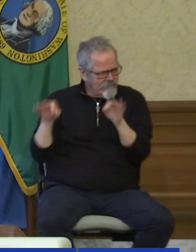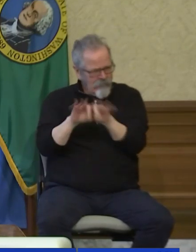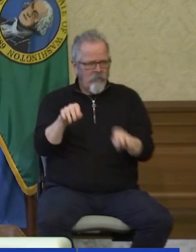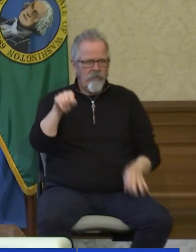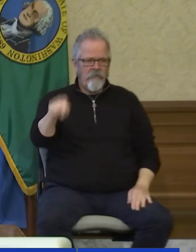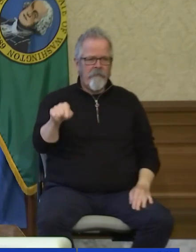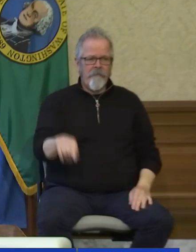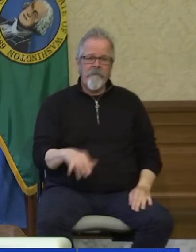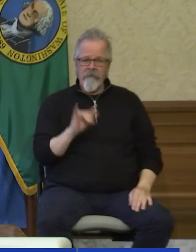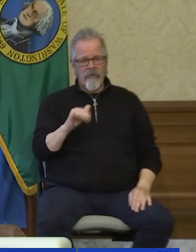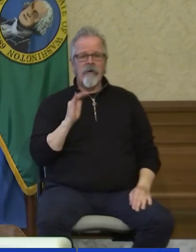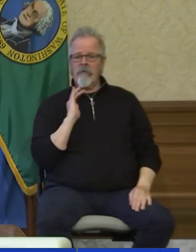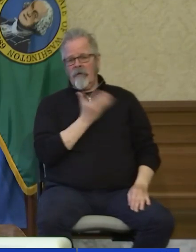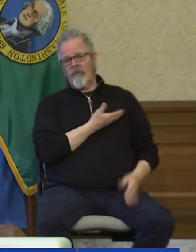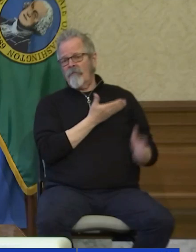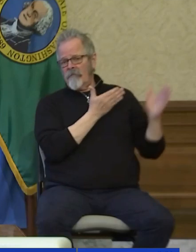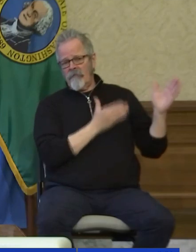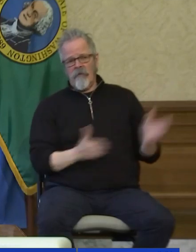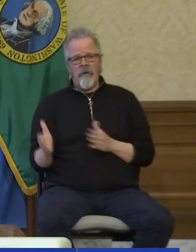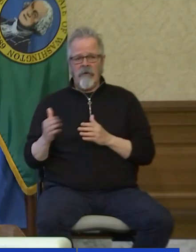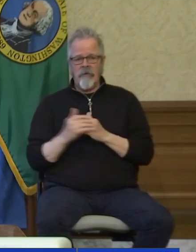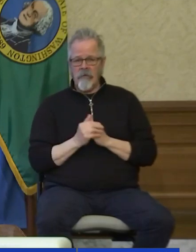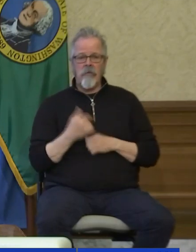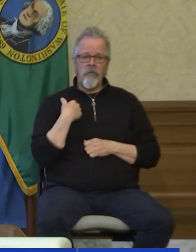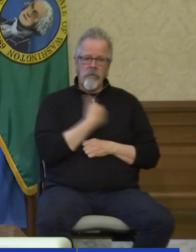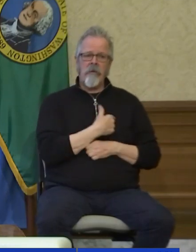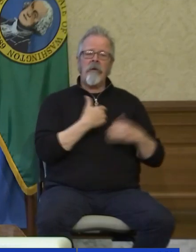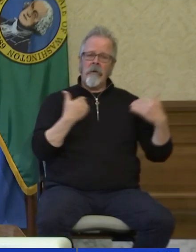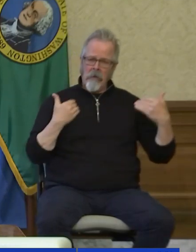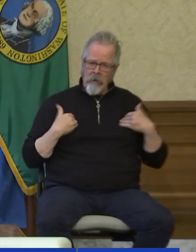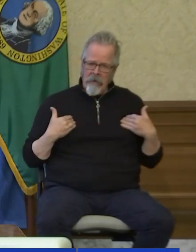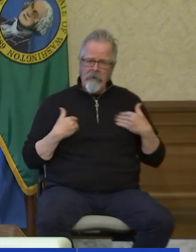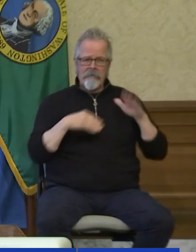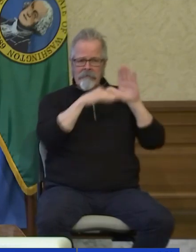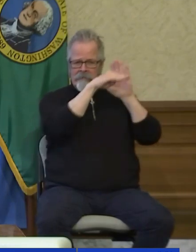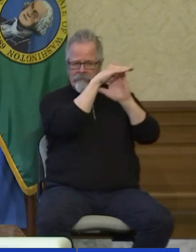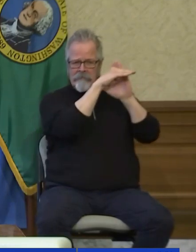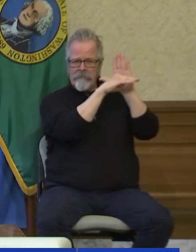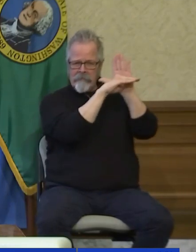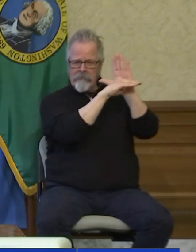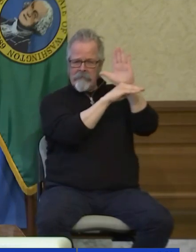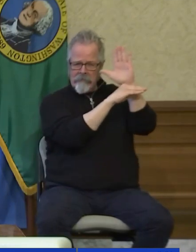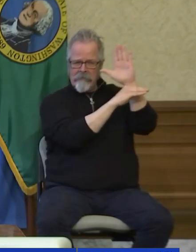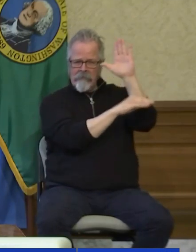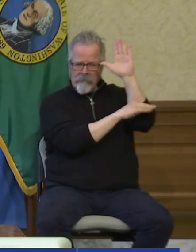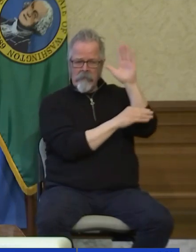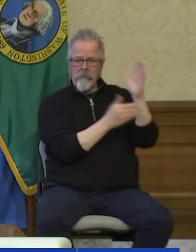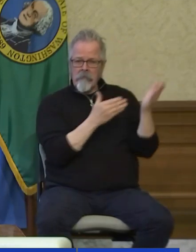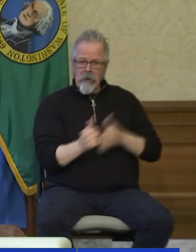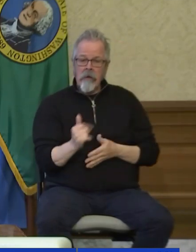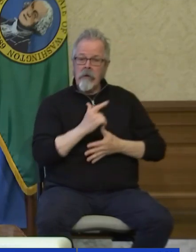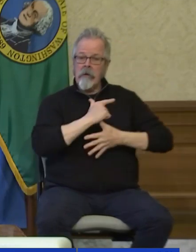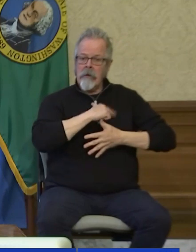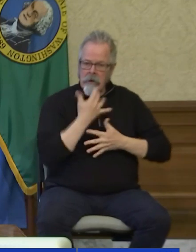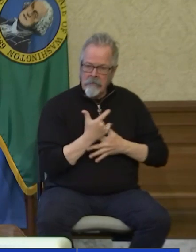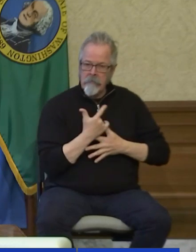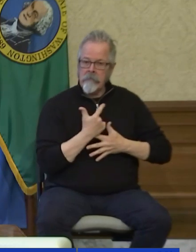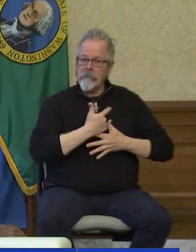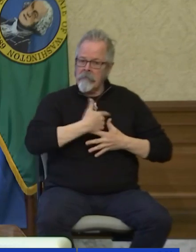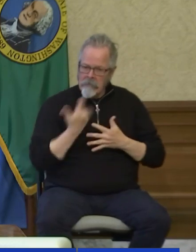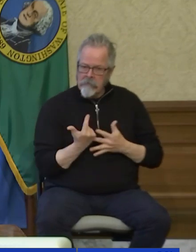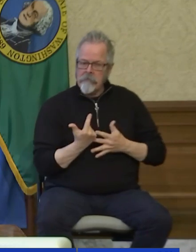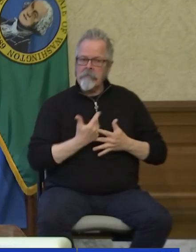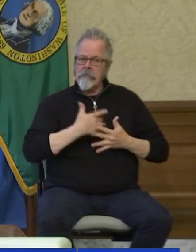forth. We have already allowed the reopening of construction and hunting and golf. We've allowed the reopening